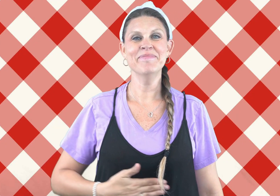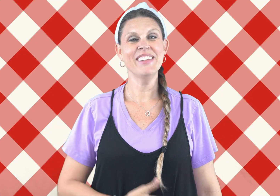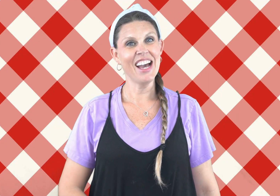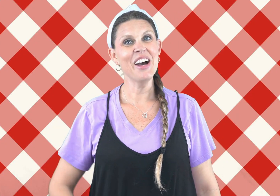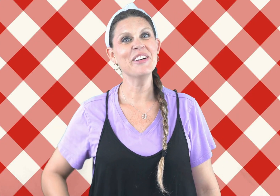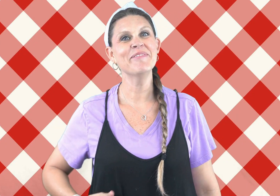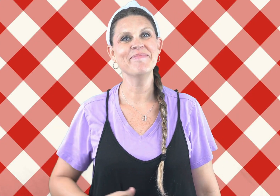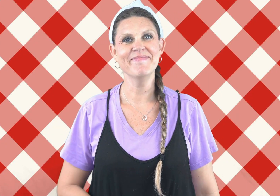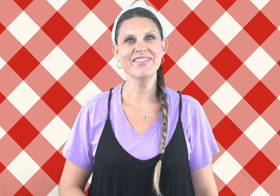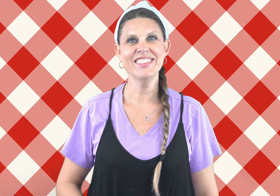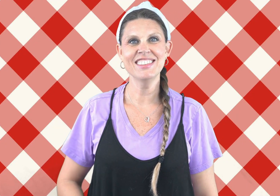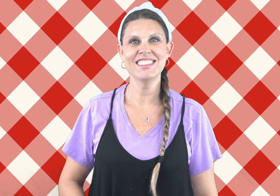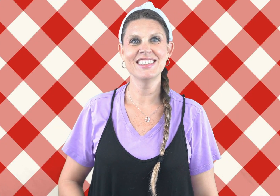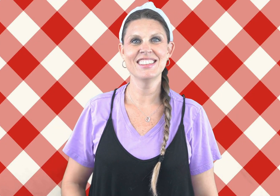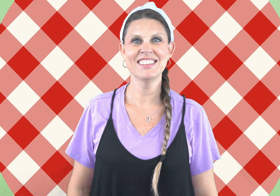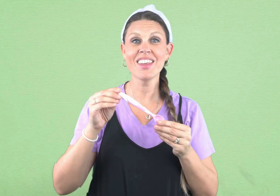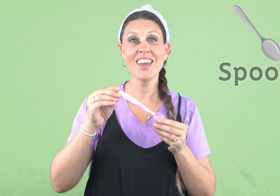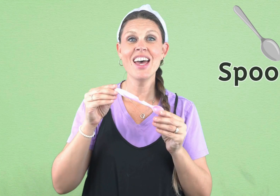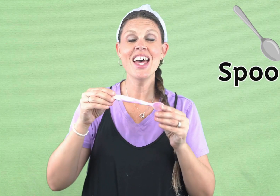yum, yum.